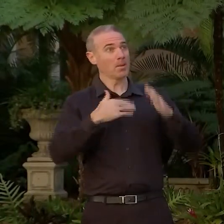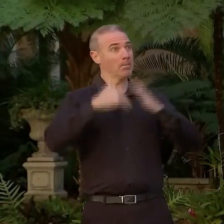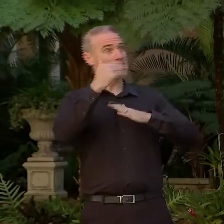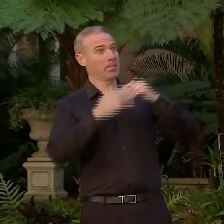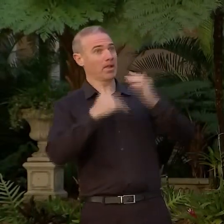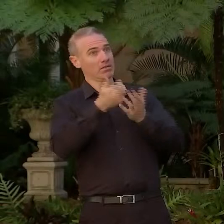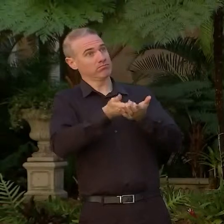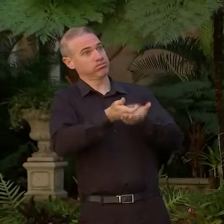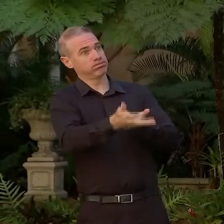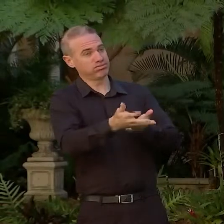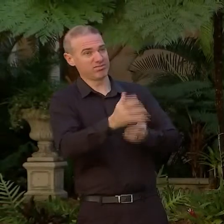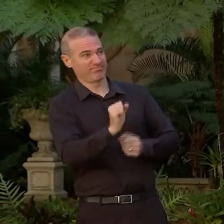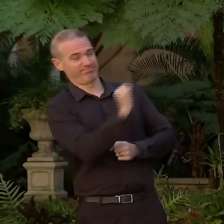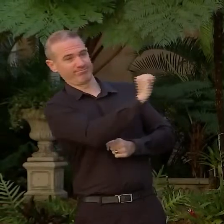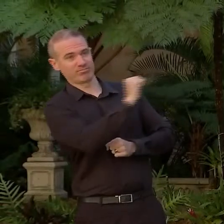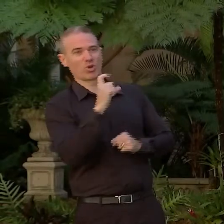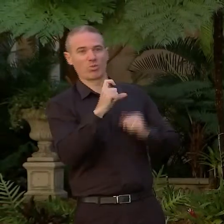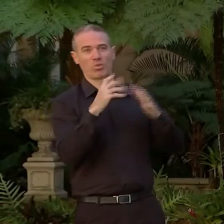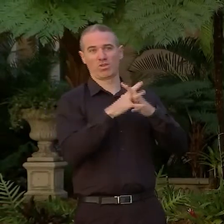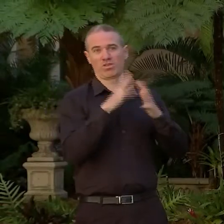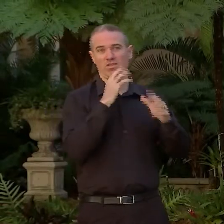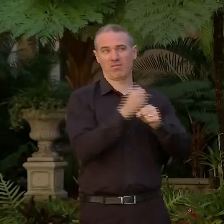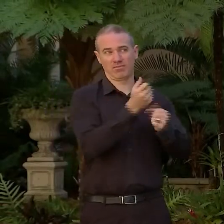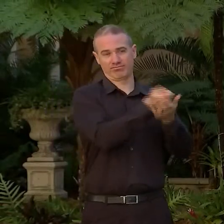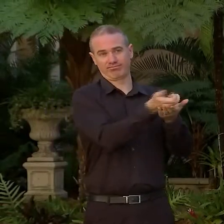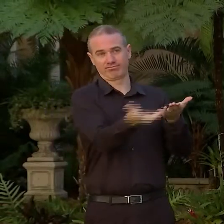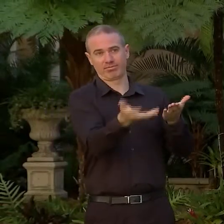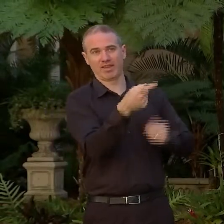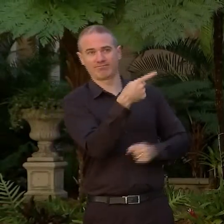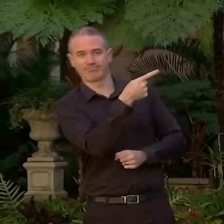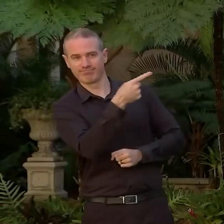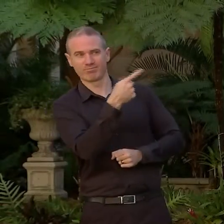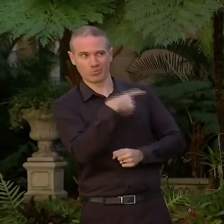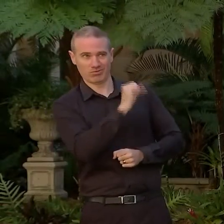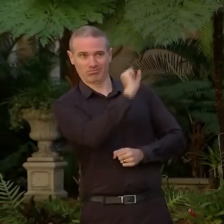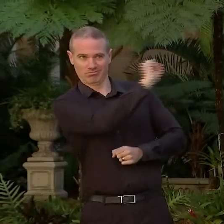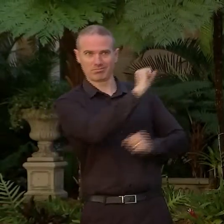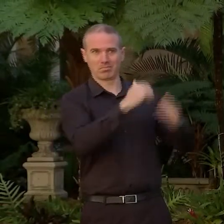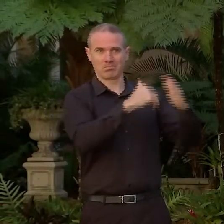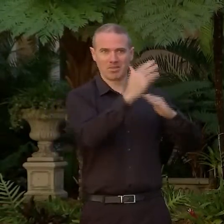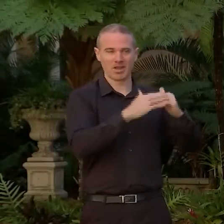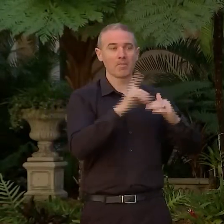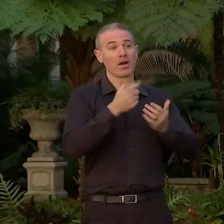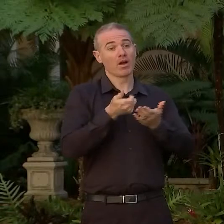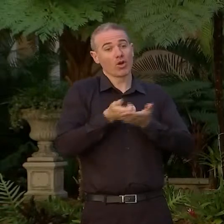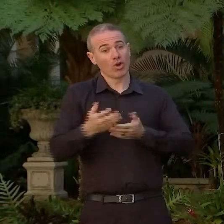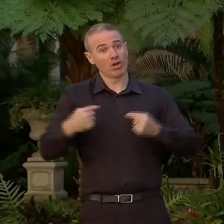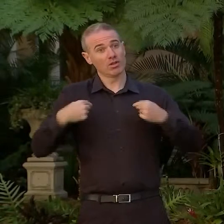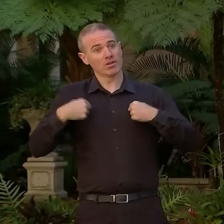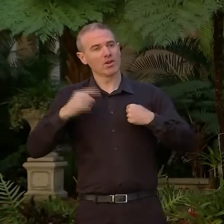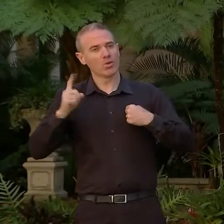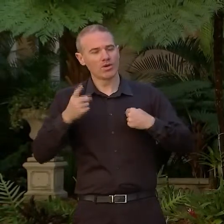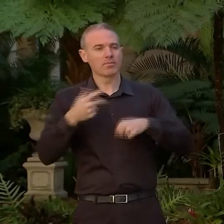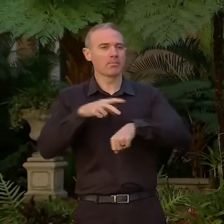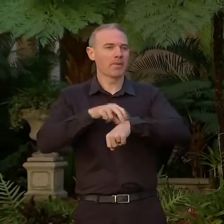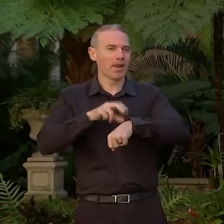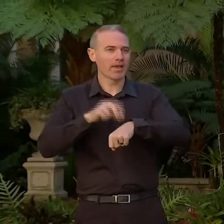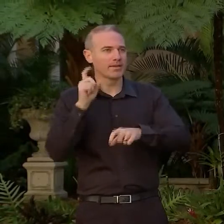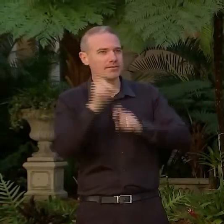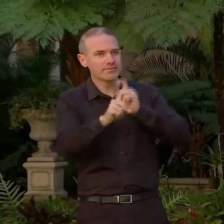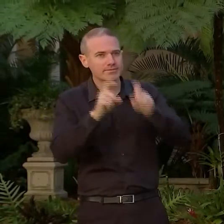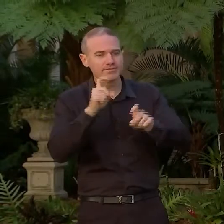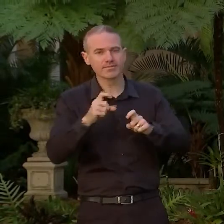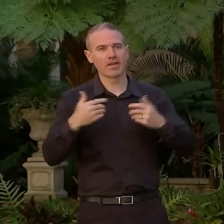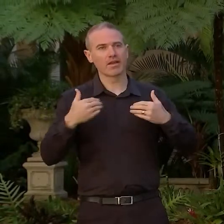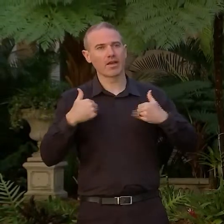Commonwealth Government. It's their facility, they'll be building it. The costs to us relate to policing and healthcare largely, and they're costs